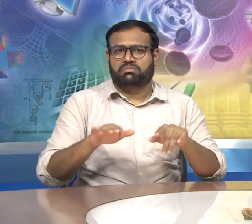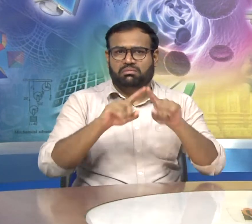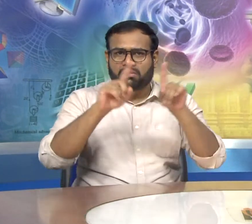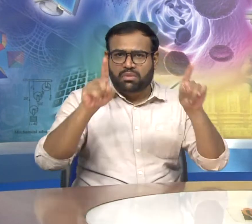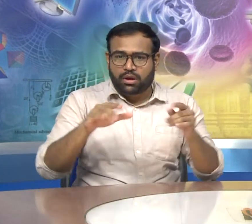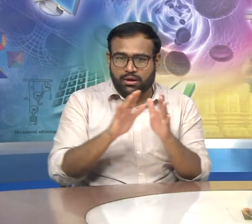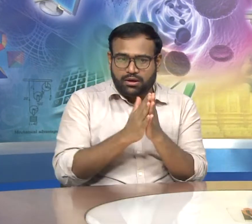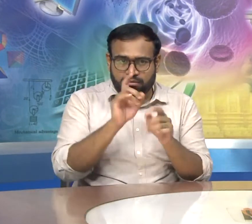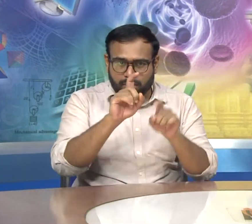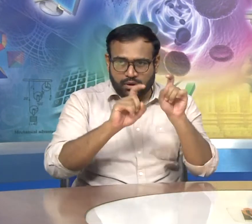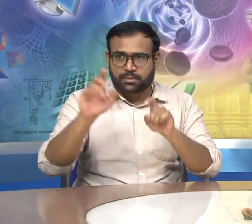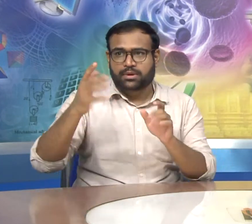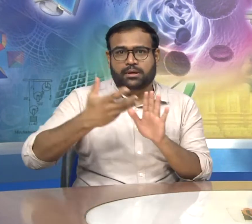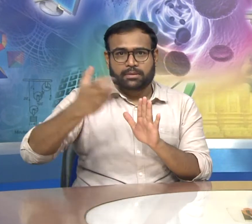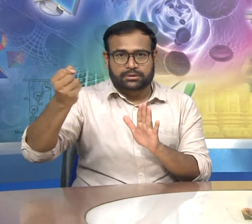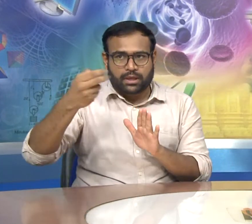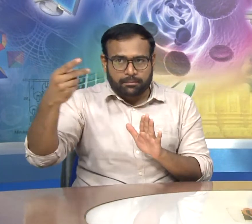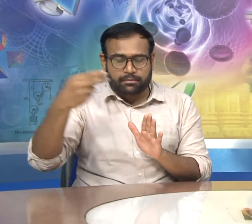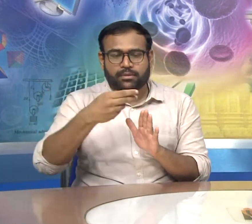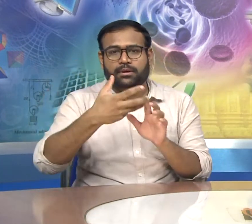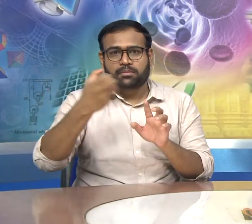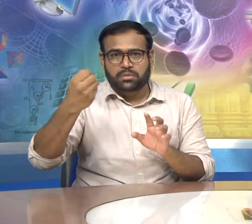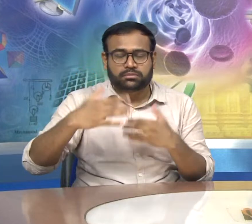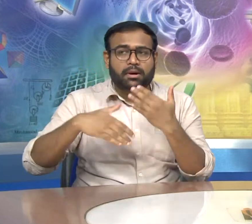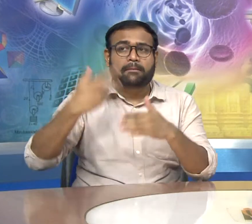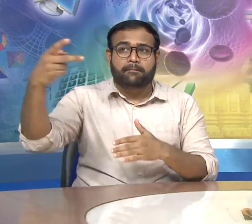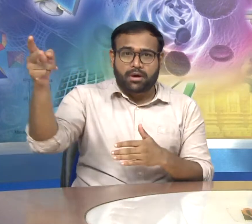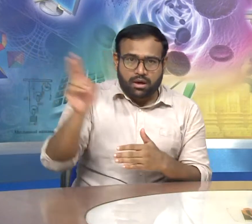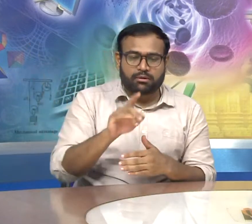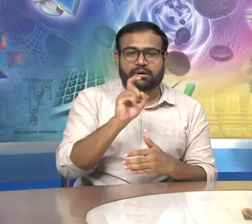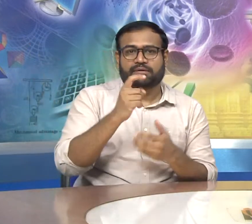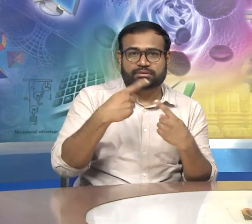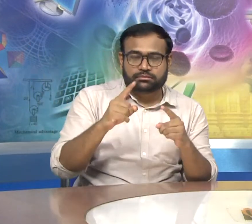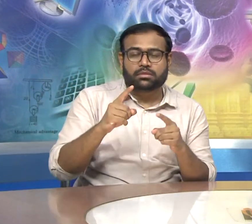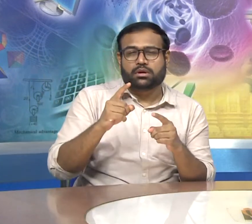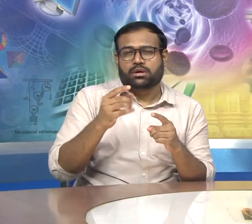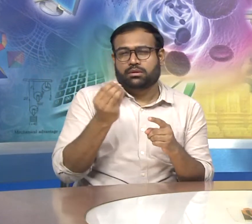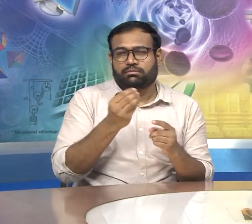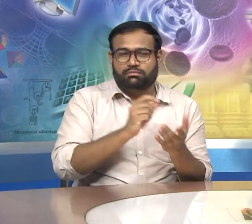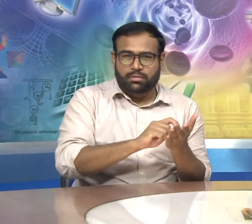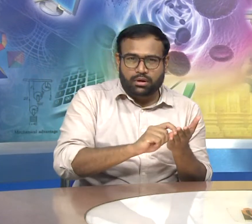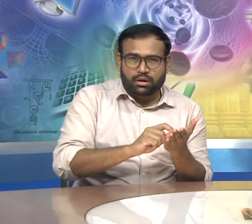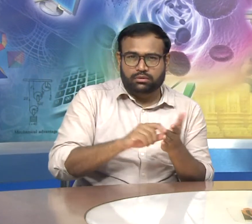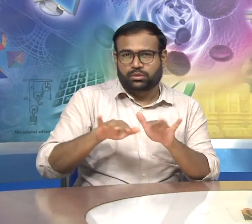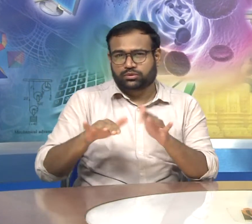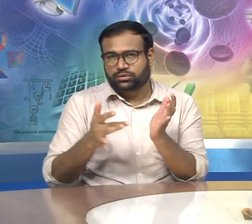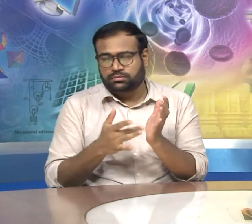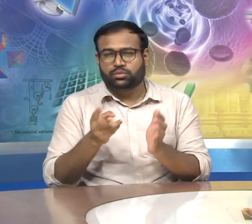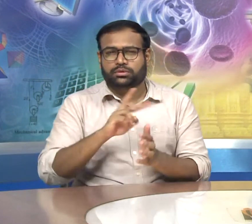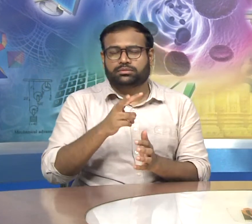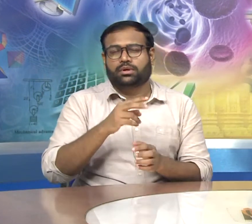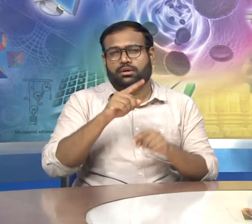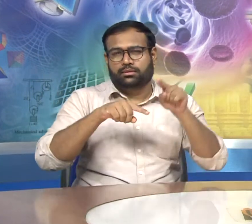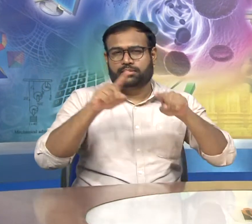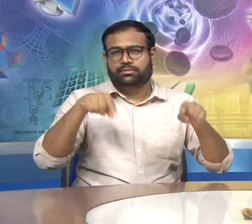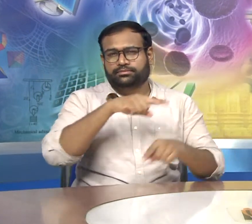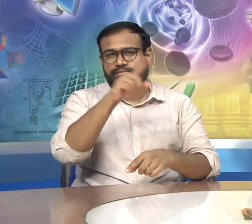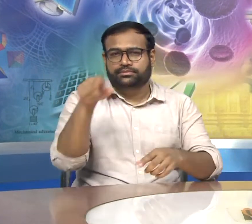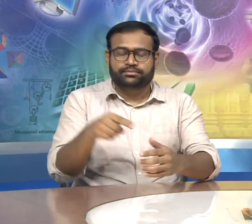some libraries, these services are computerized. So if you see inside some libraries, they mention